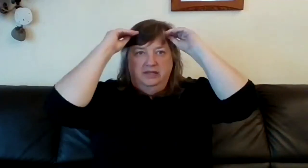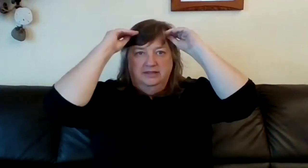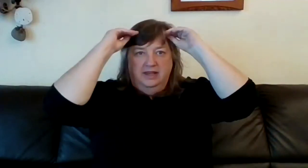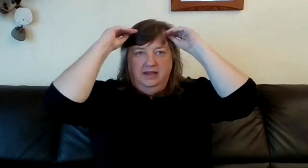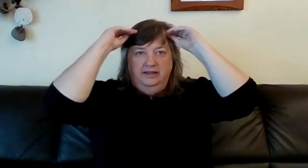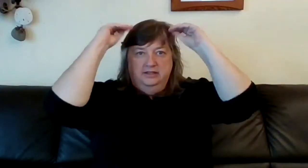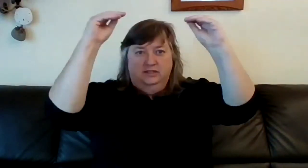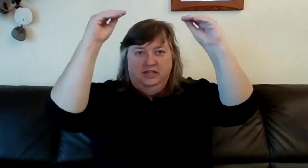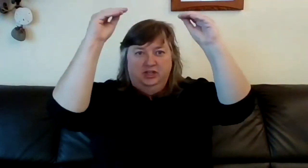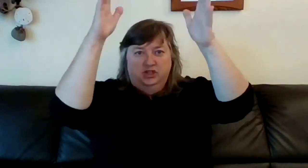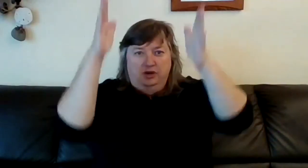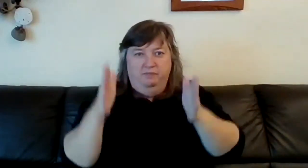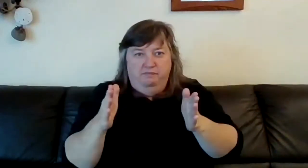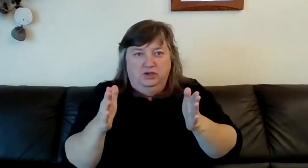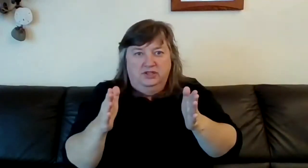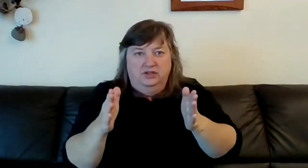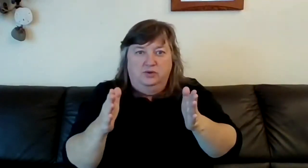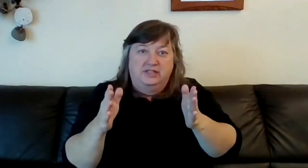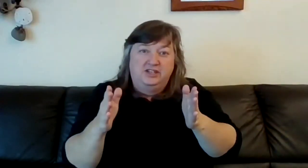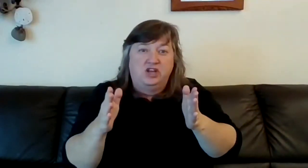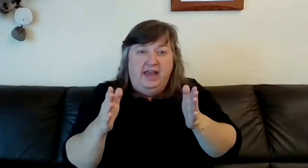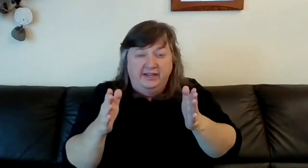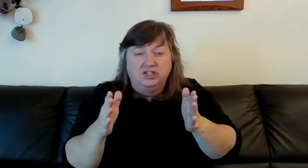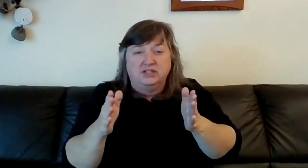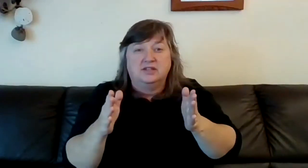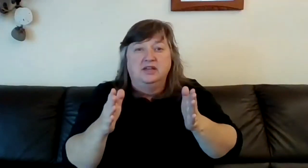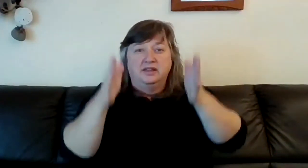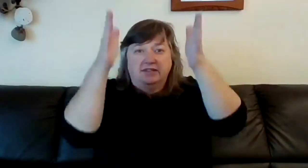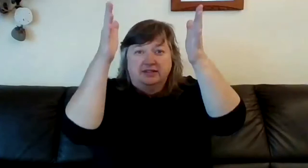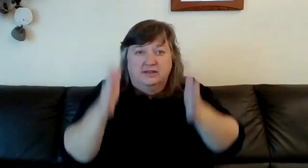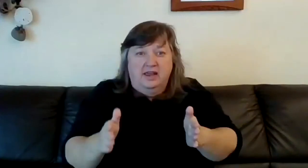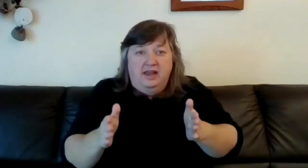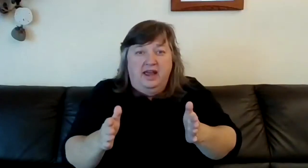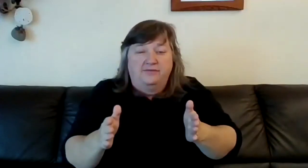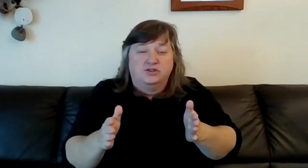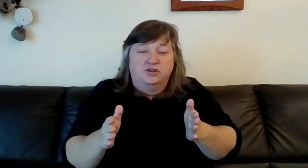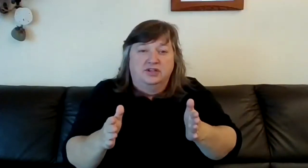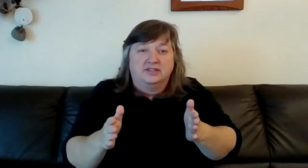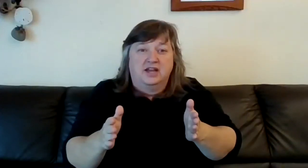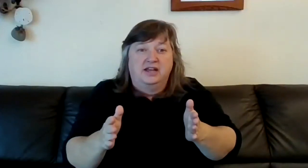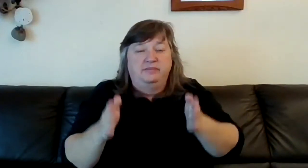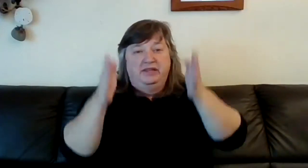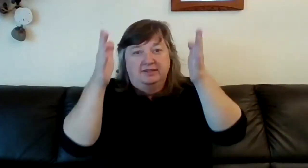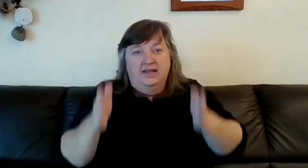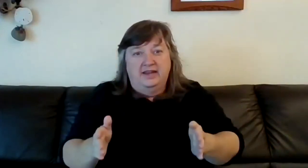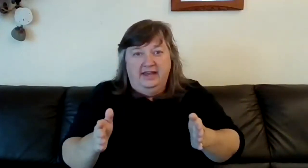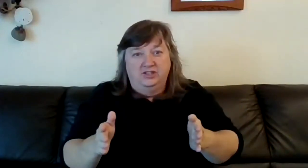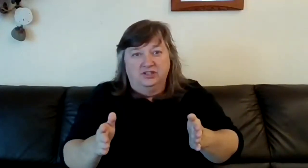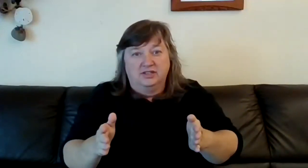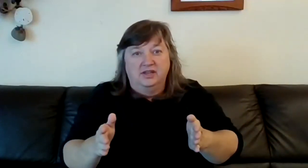is a teach person or teach agent. This after a sign means an agent